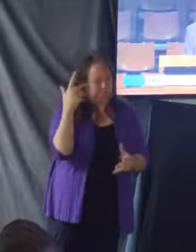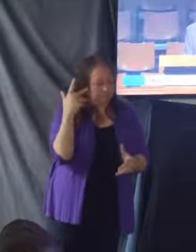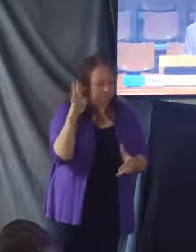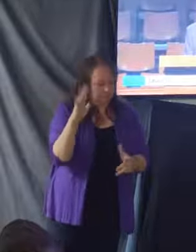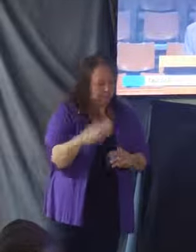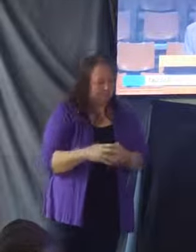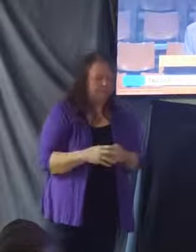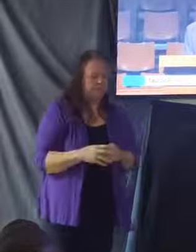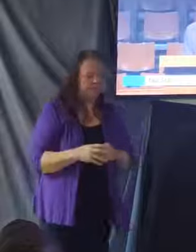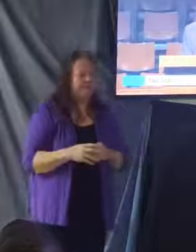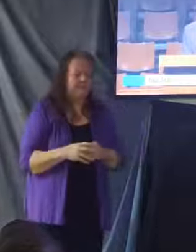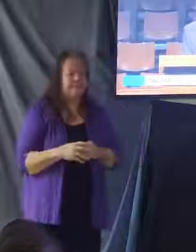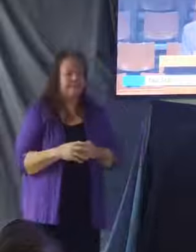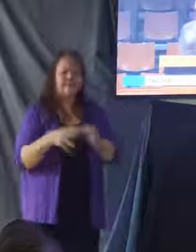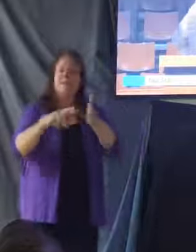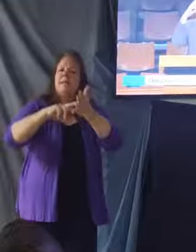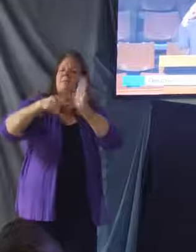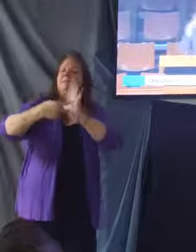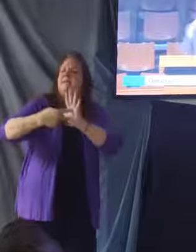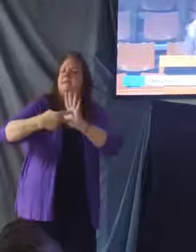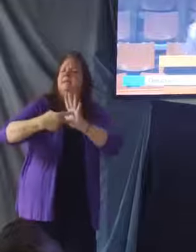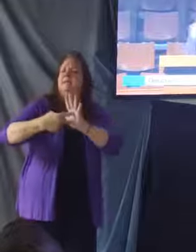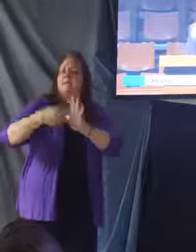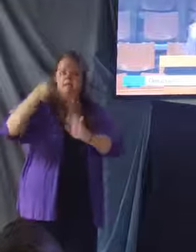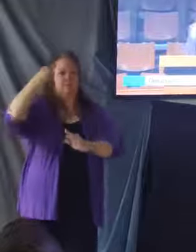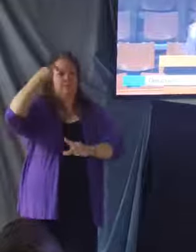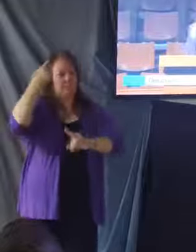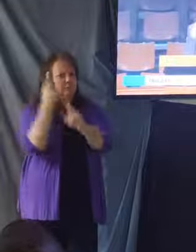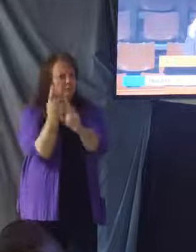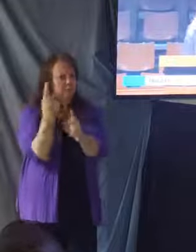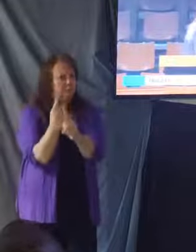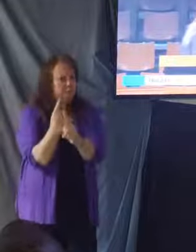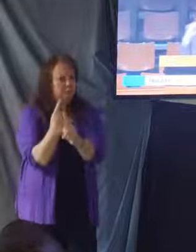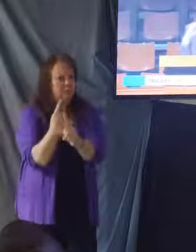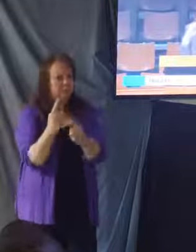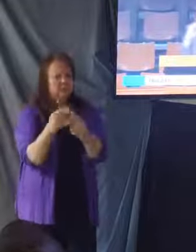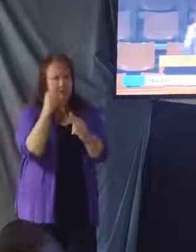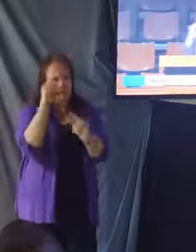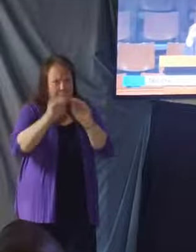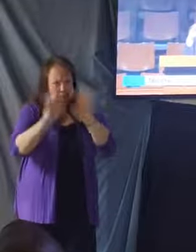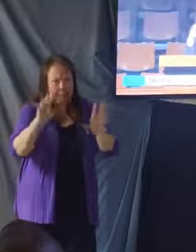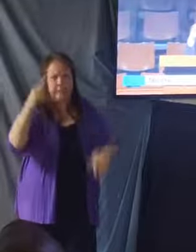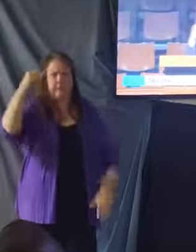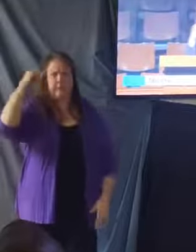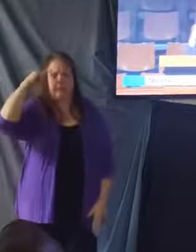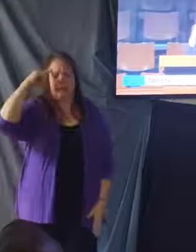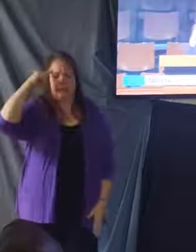already. It means with sound mind, clear thinking.